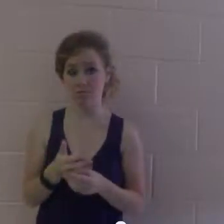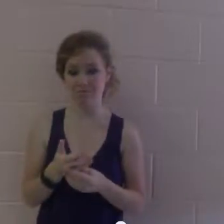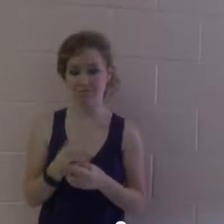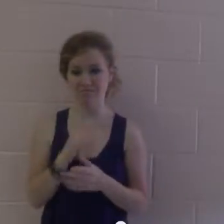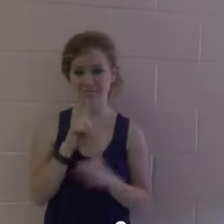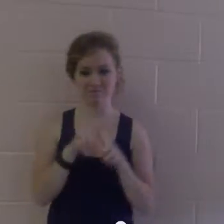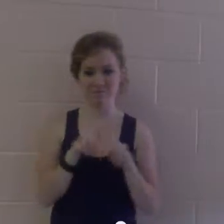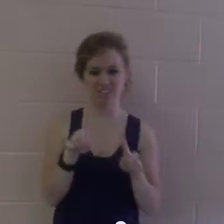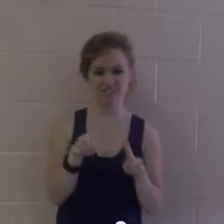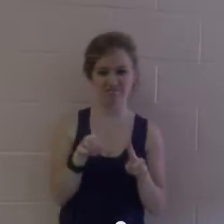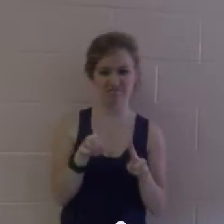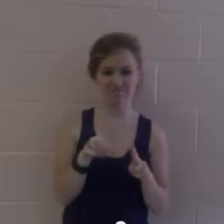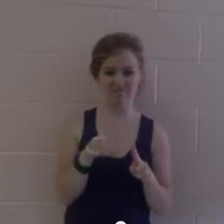They will start to eat grass,